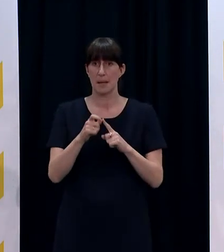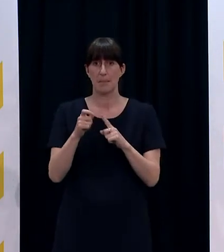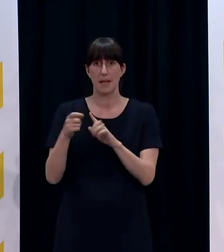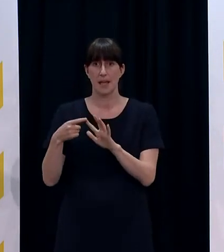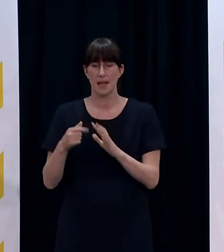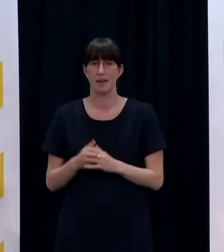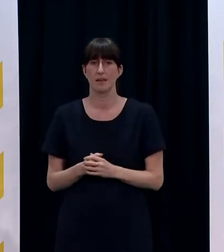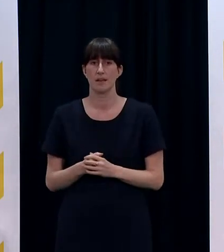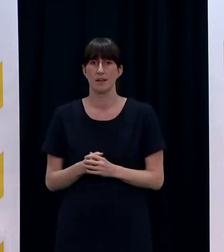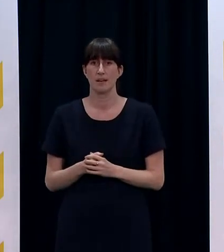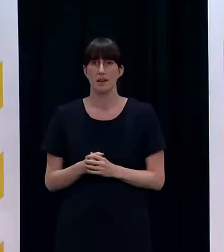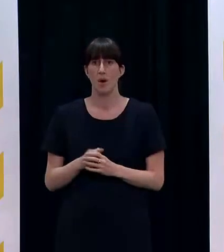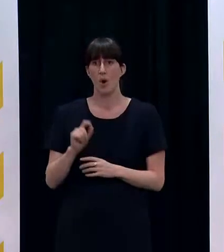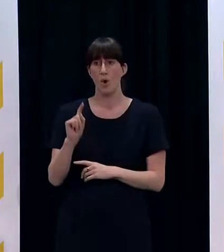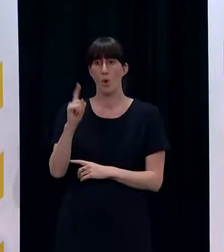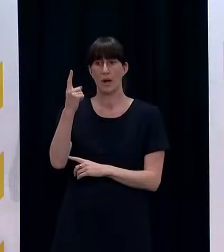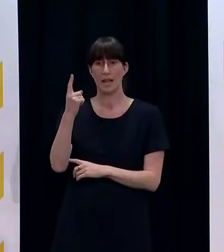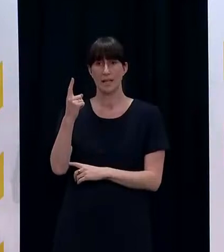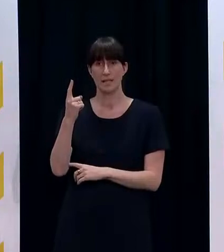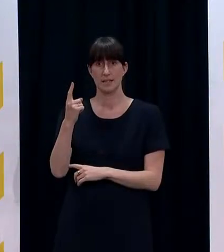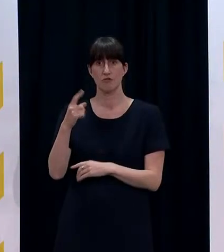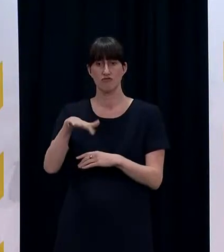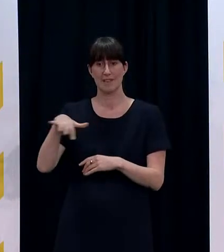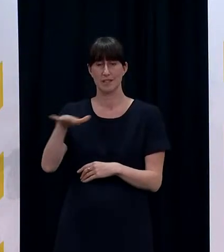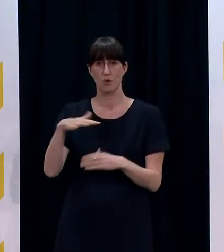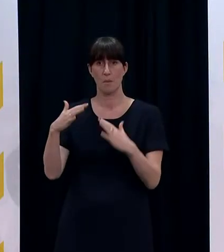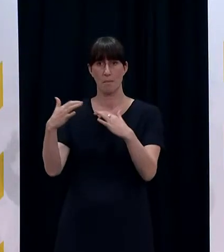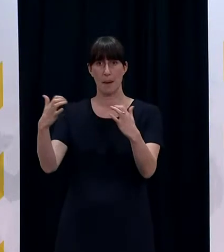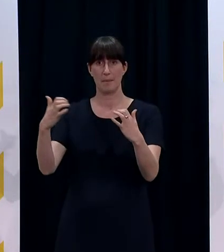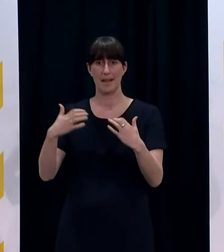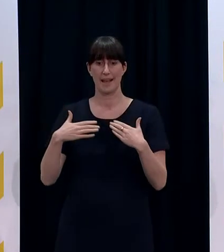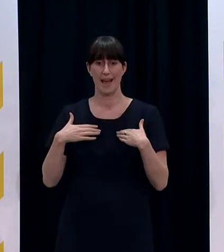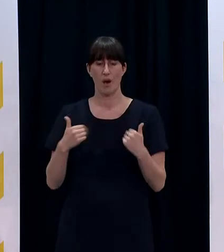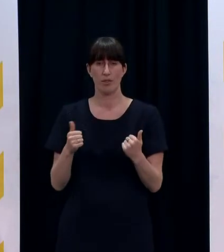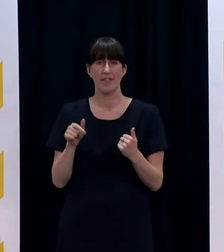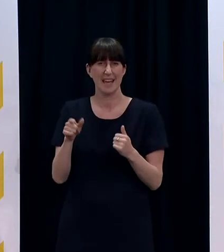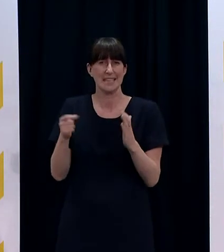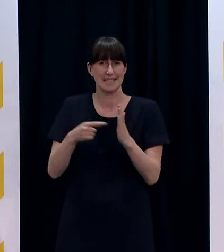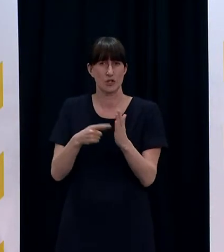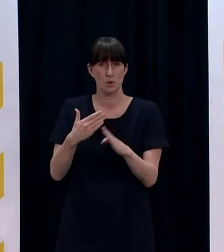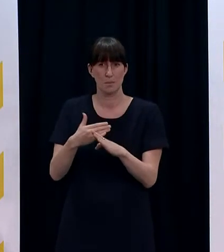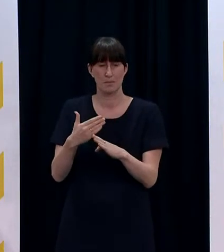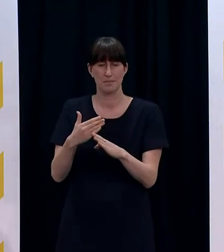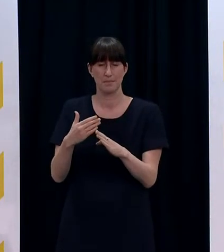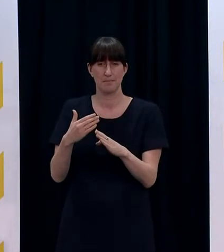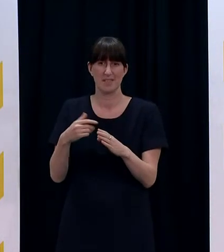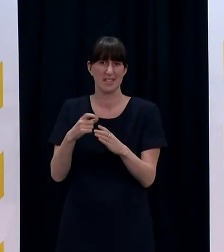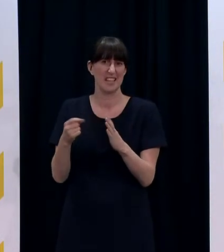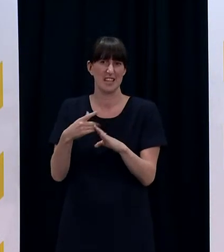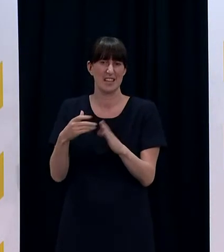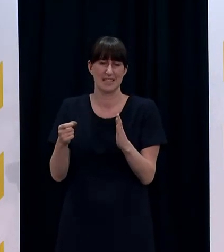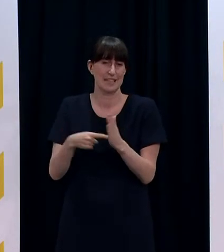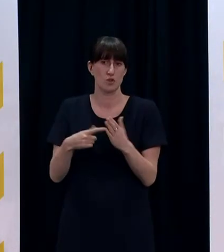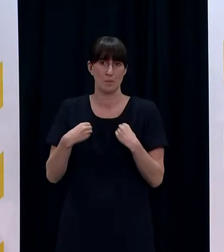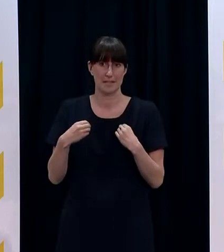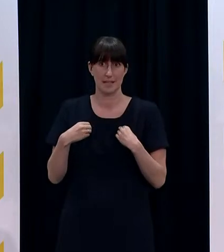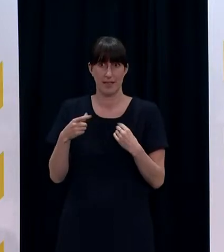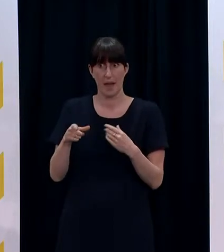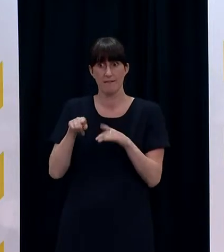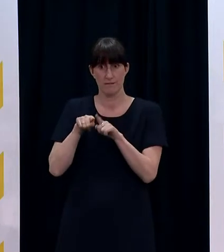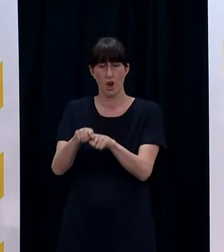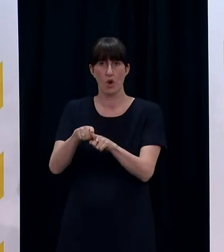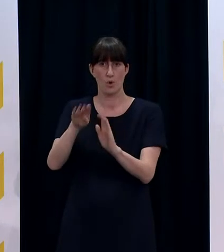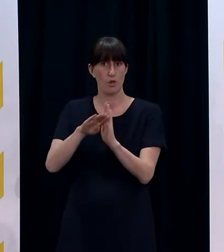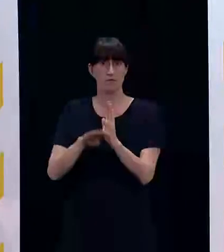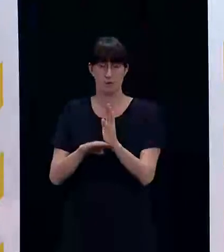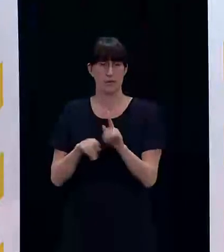Auckland Public Health, which is an essential business, is fully compliant with all of those protocols. We'll just take a few more. Come down here. Just